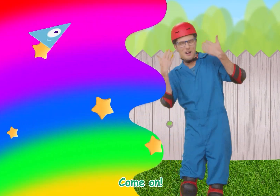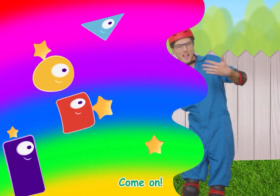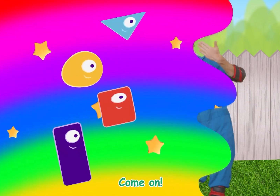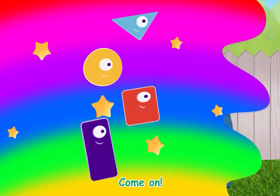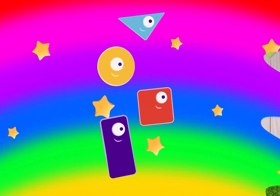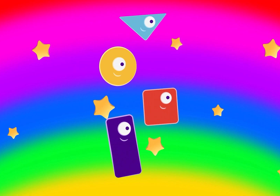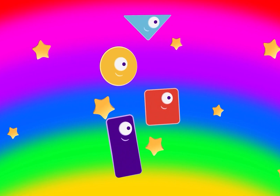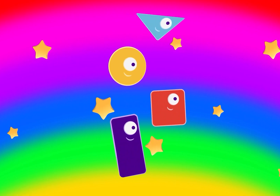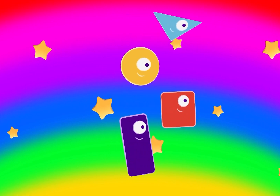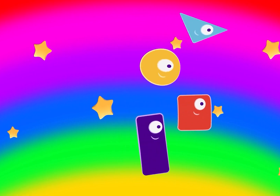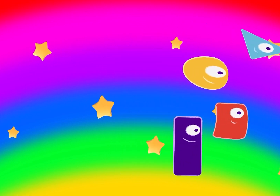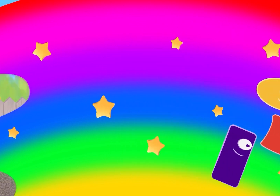on!